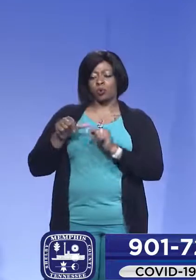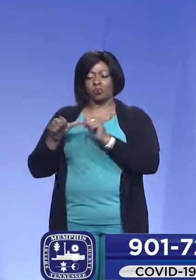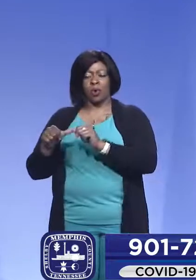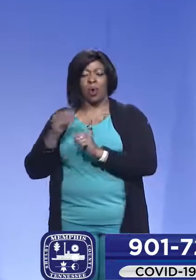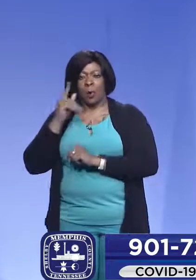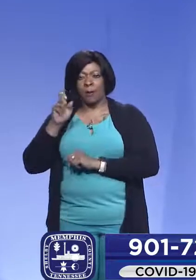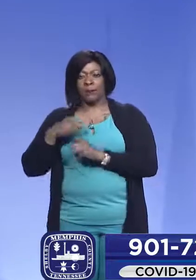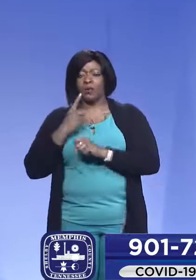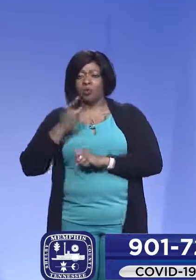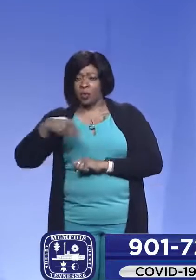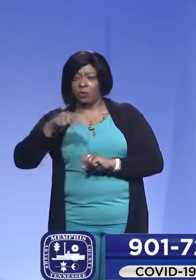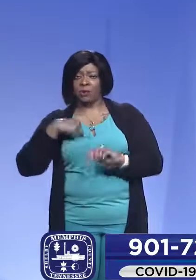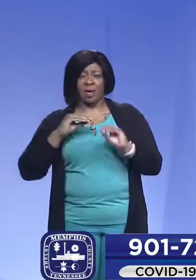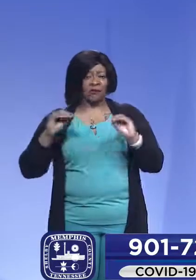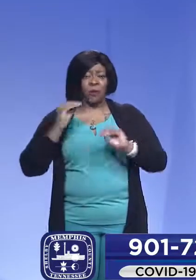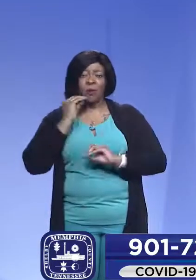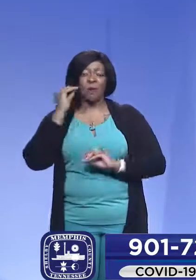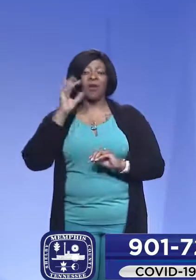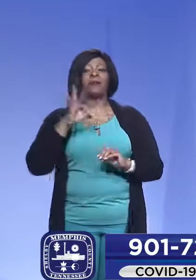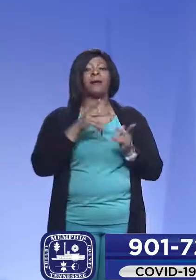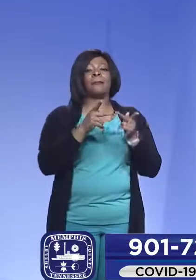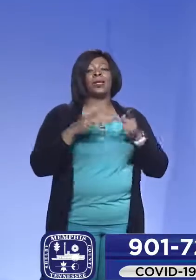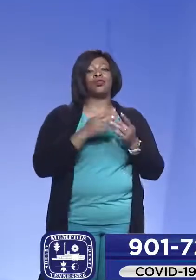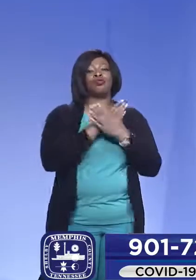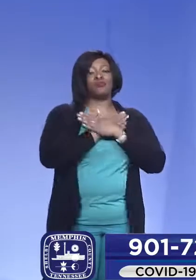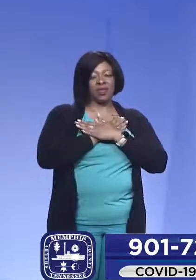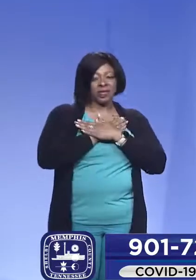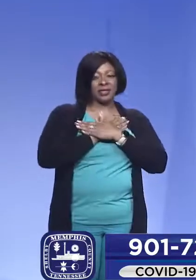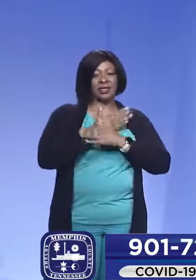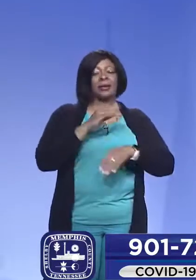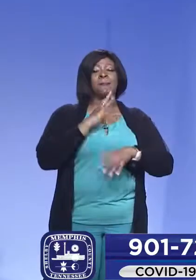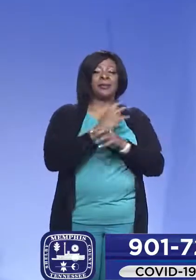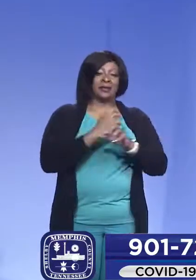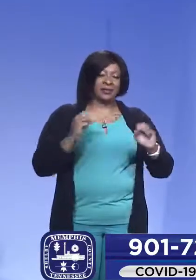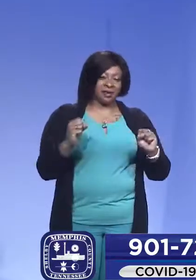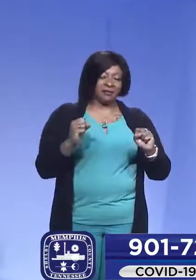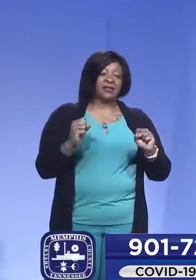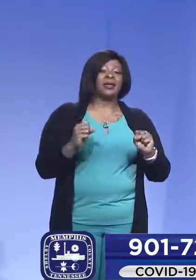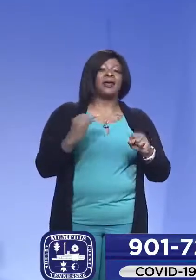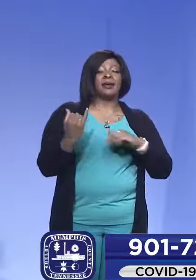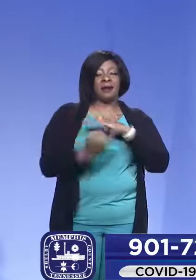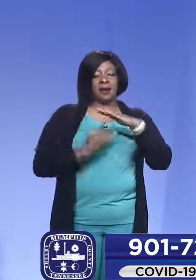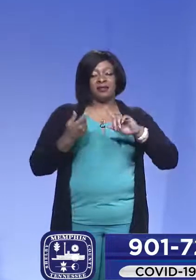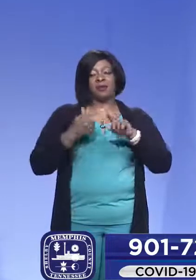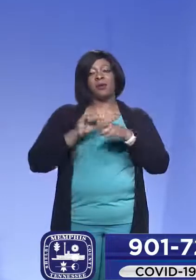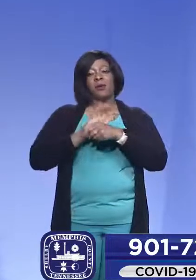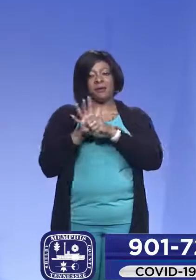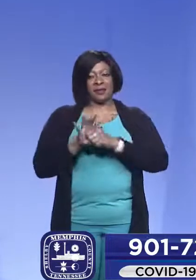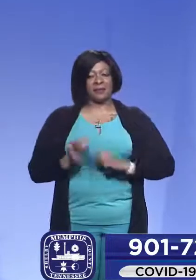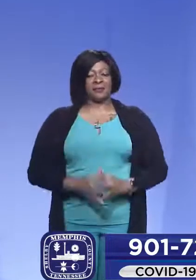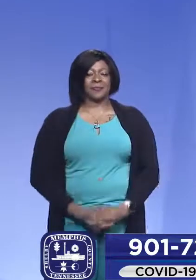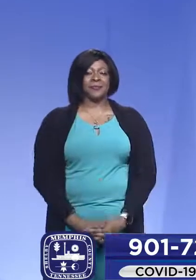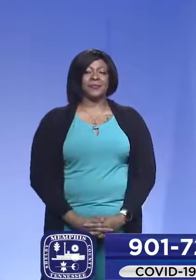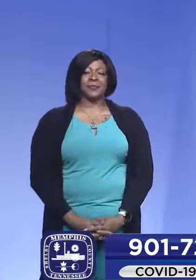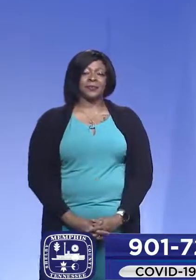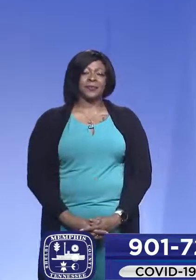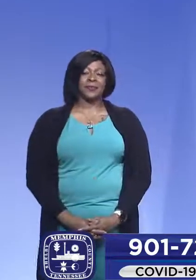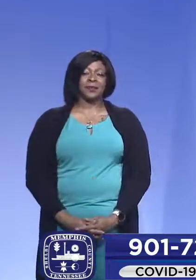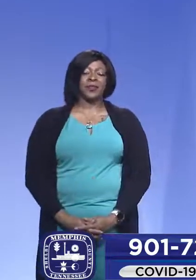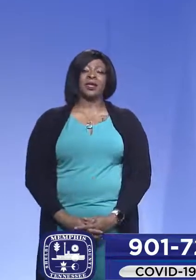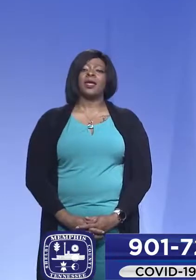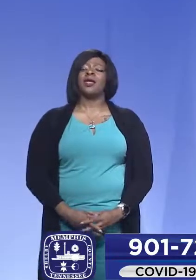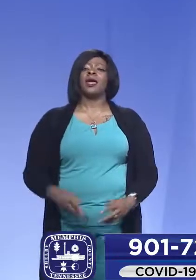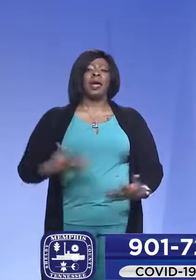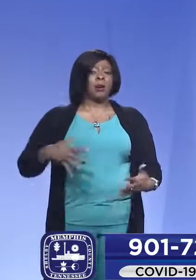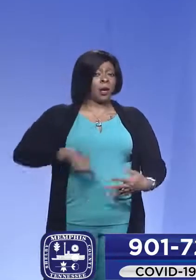had a place where they could find some rest and they could also be safe and isolate from COVID. I'm very proud of